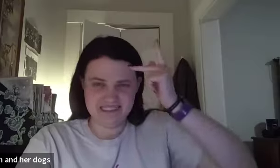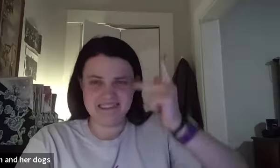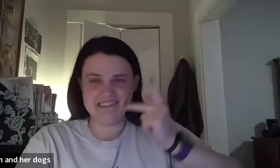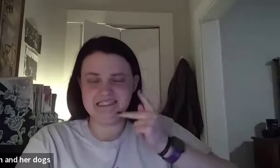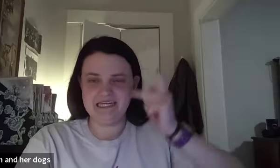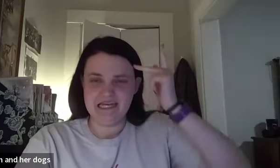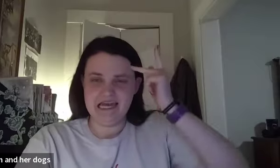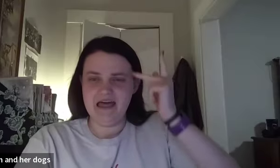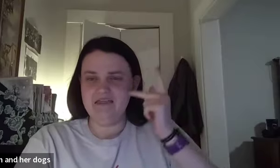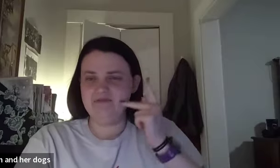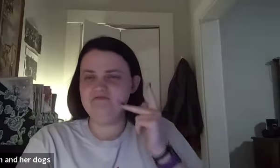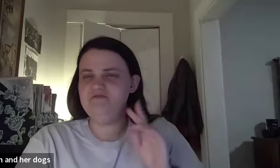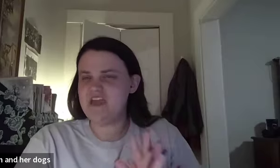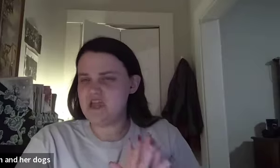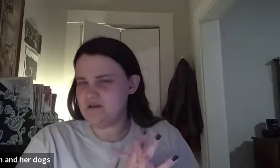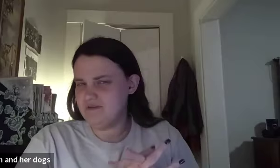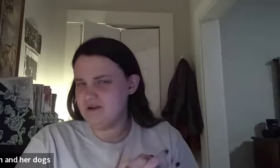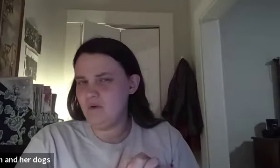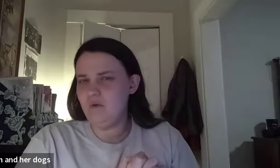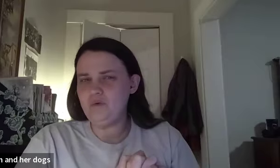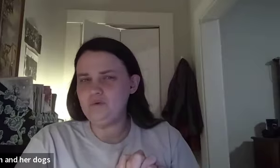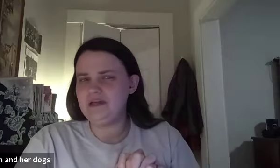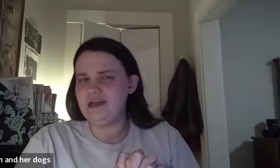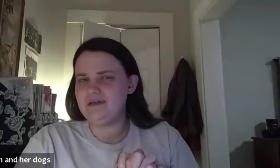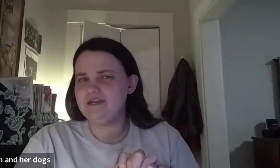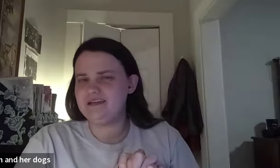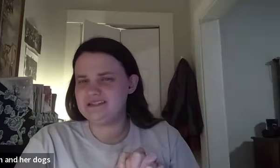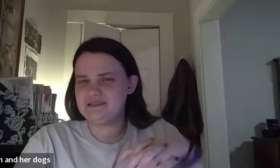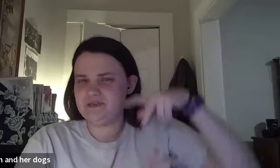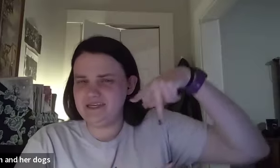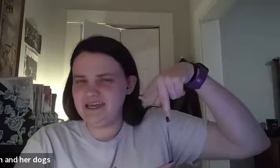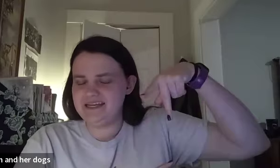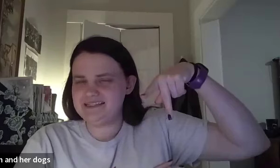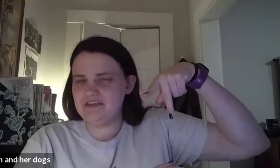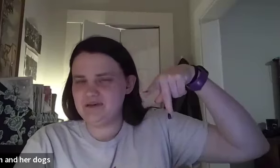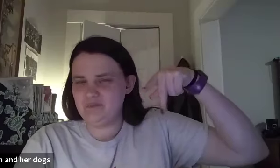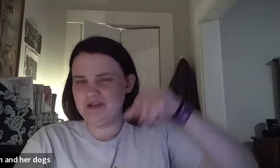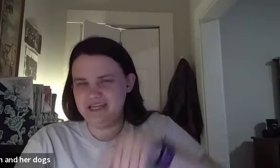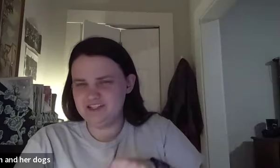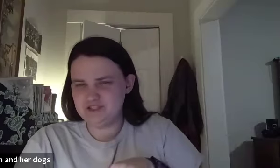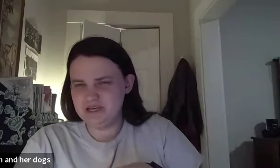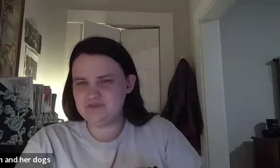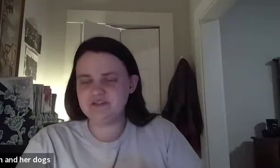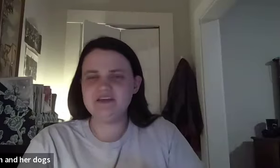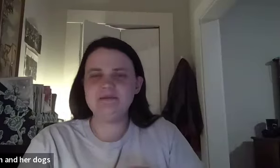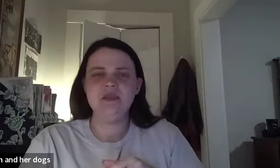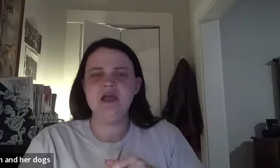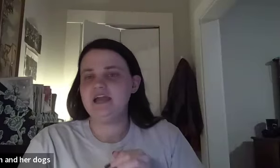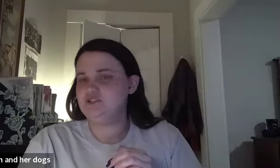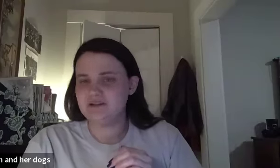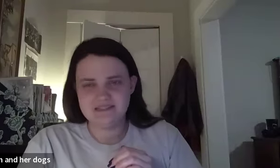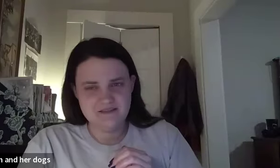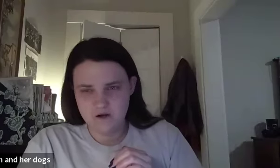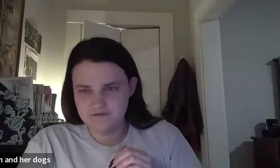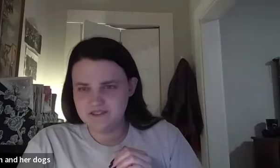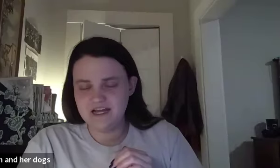parents. Very, very old because it's the P and it's got that more English base with it. I do not see that often. I